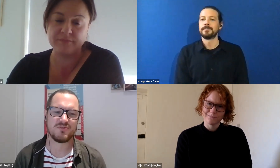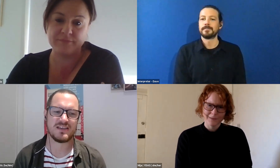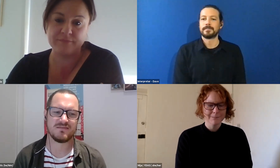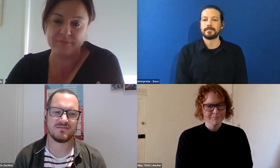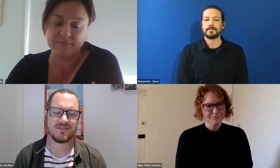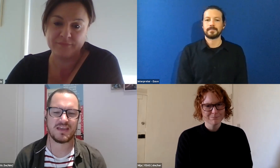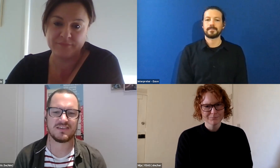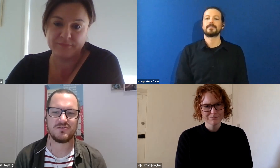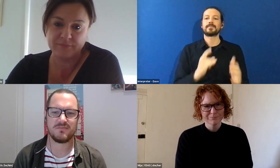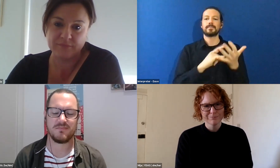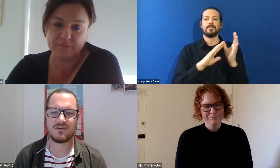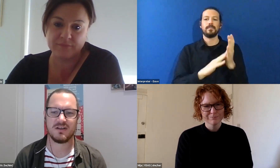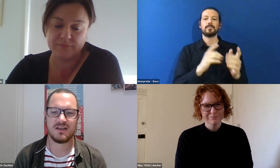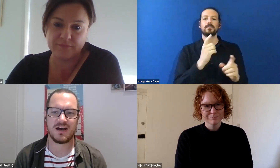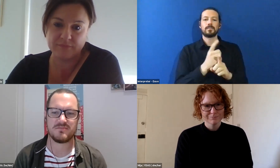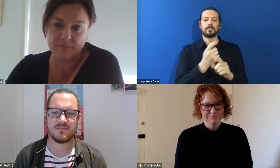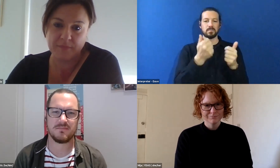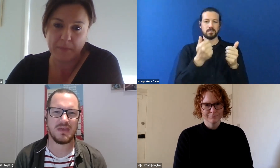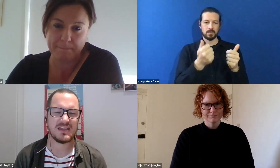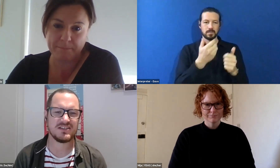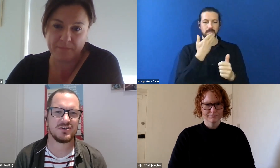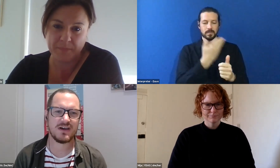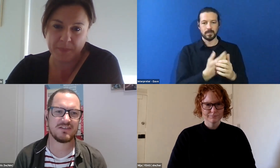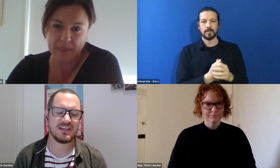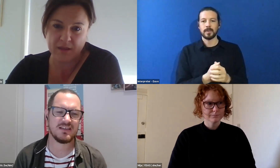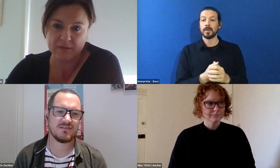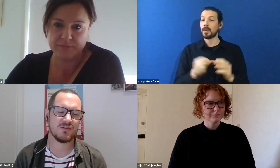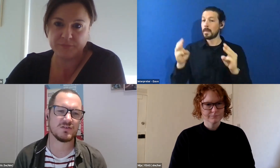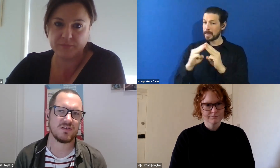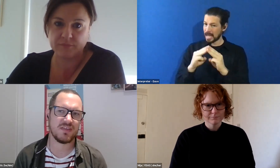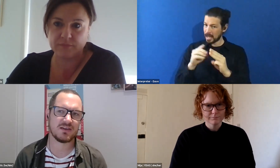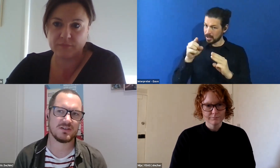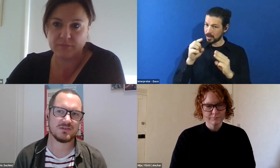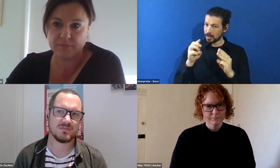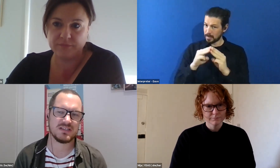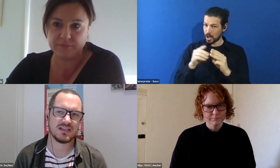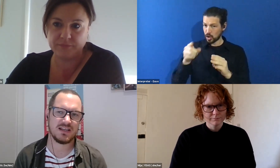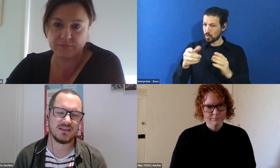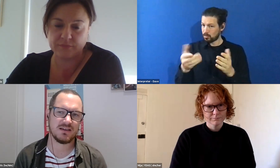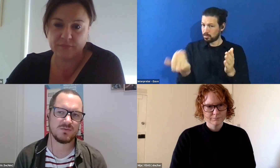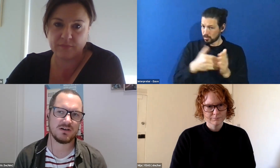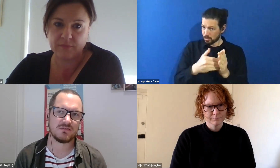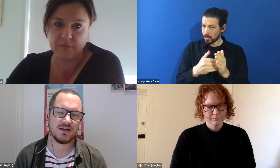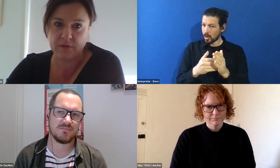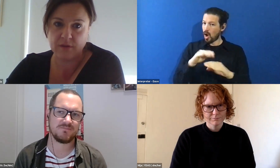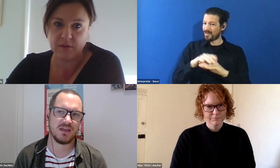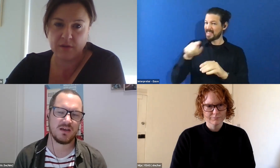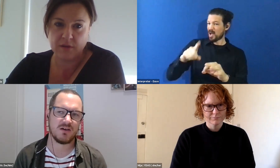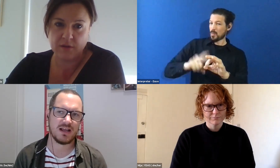Yeah, great. Thank you, Mel. Mia, did you have any thoughts on that question particularly as